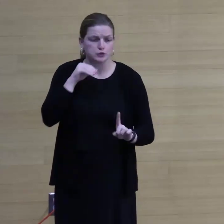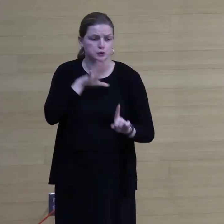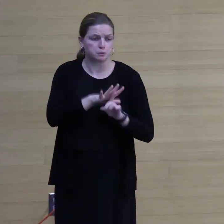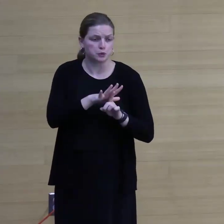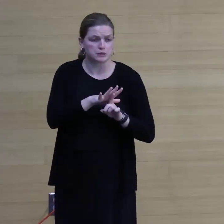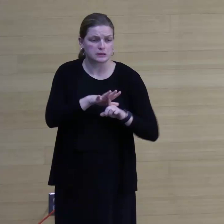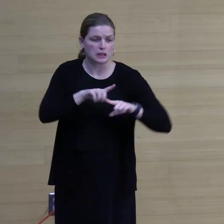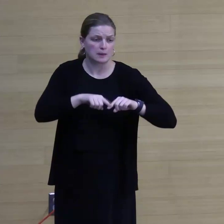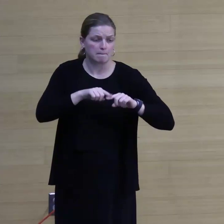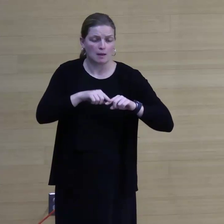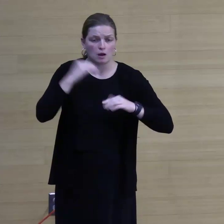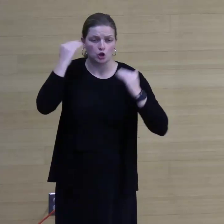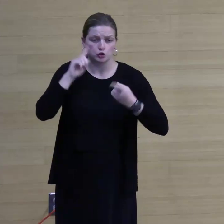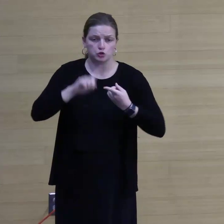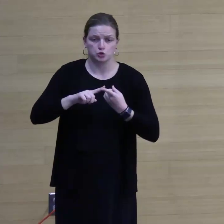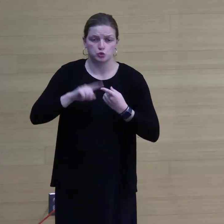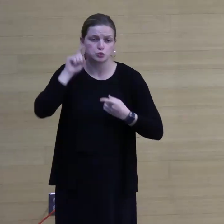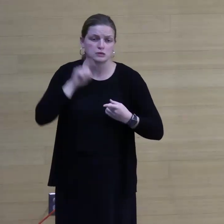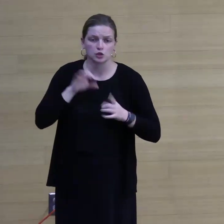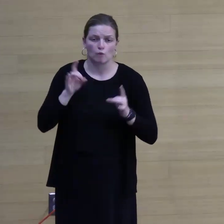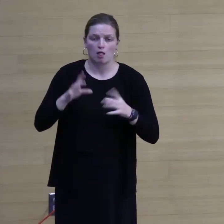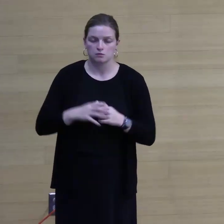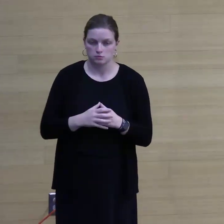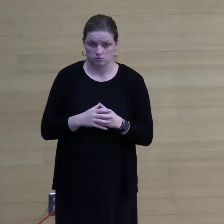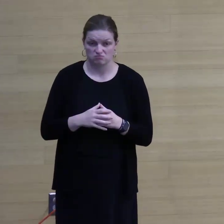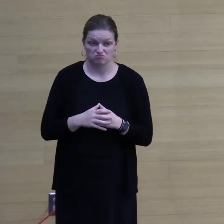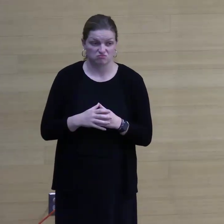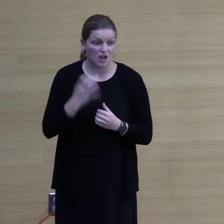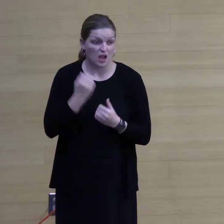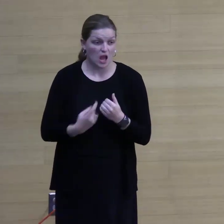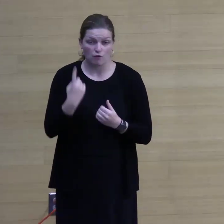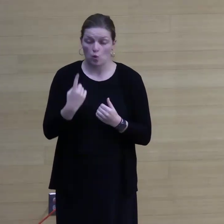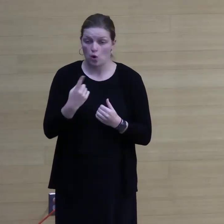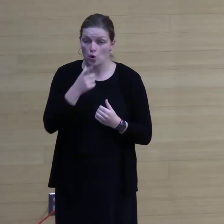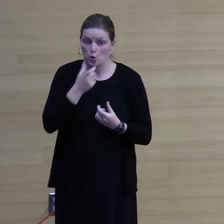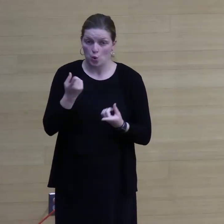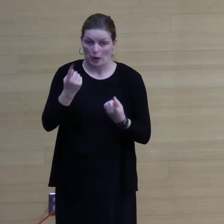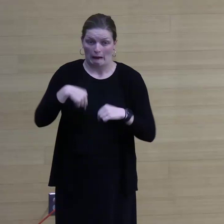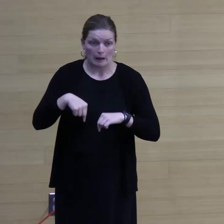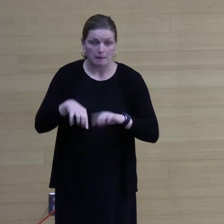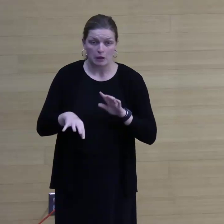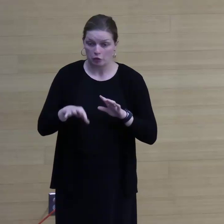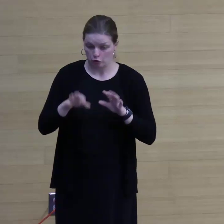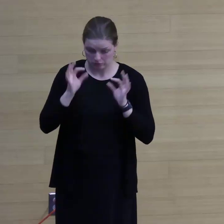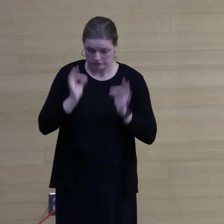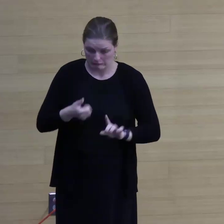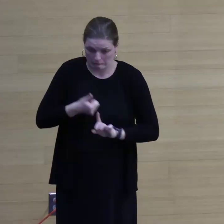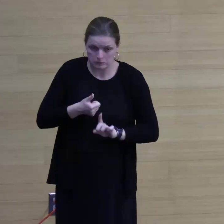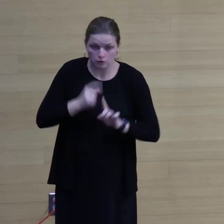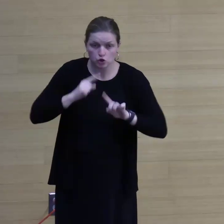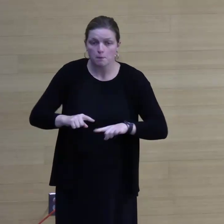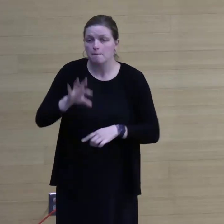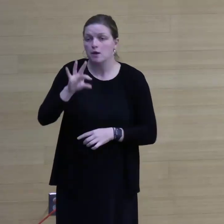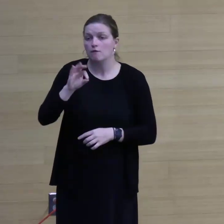dependent adults to sexual violence. Everybody who came to either chose to go, maybe it was to Folsom Street